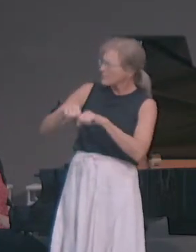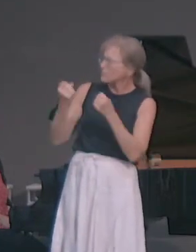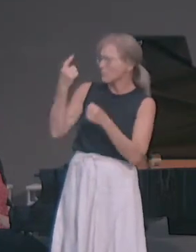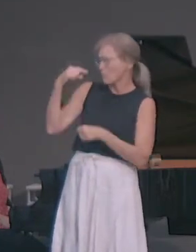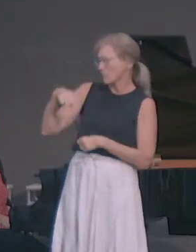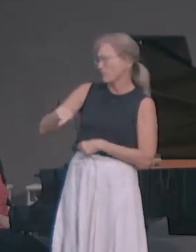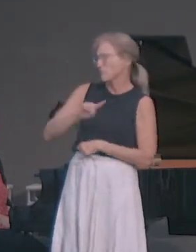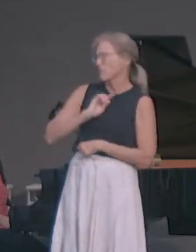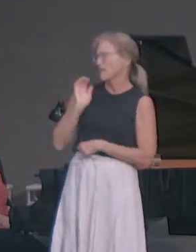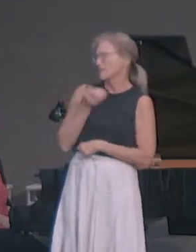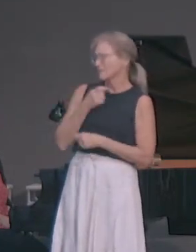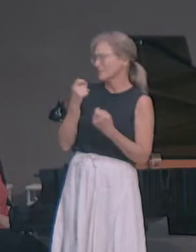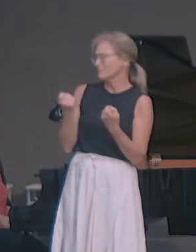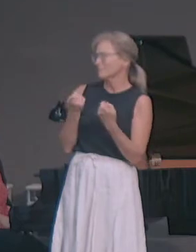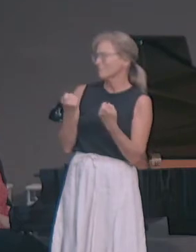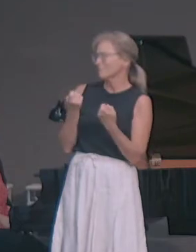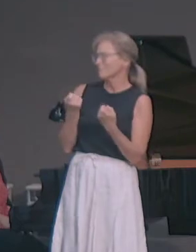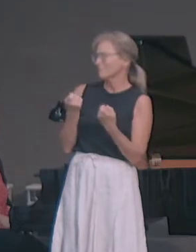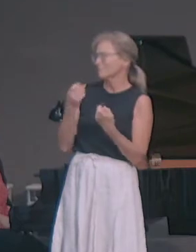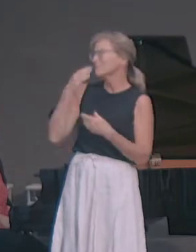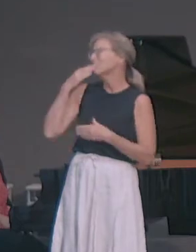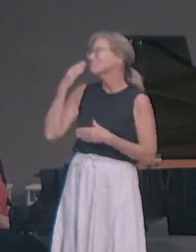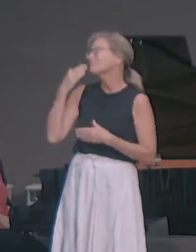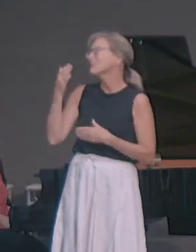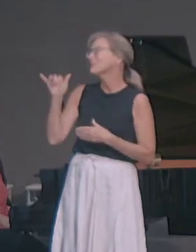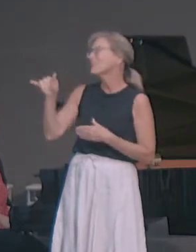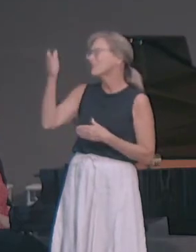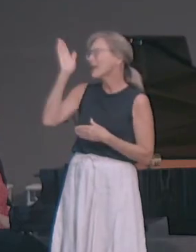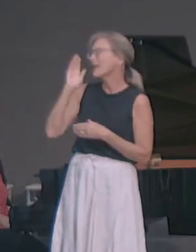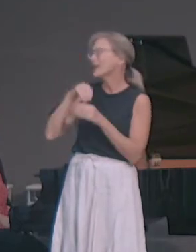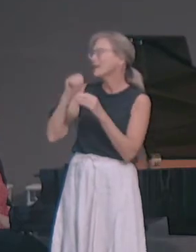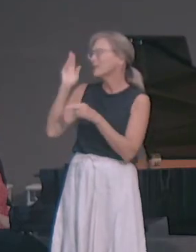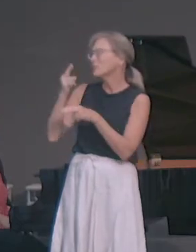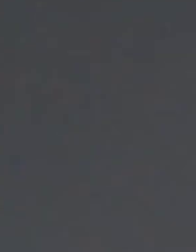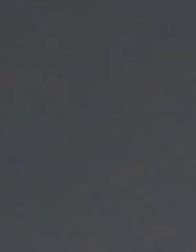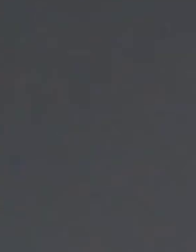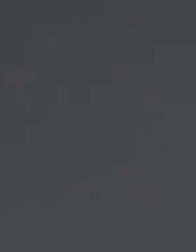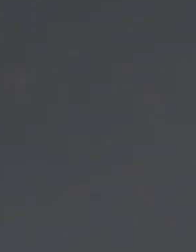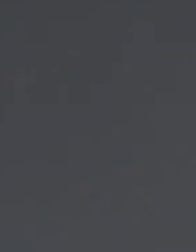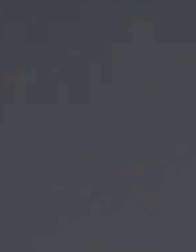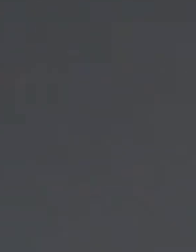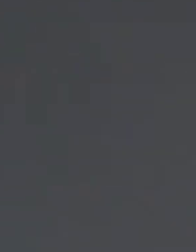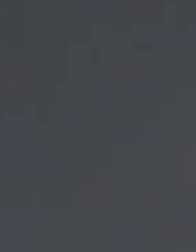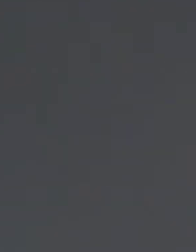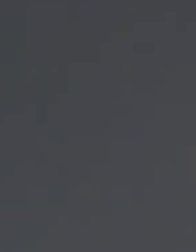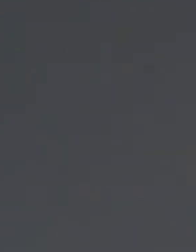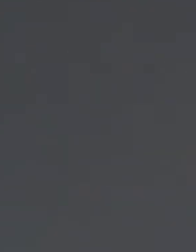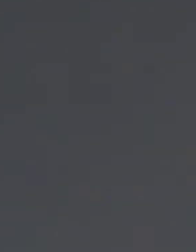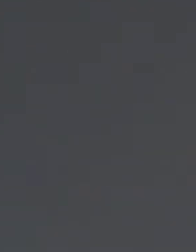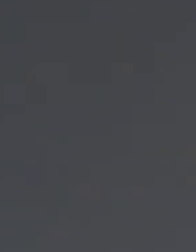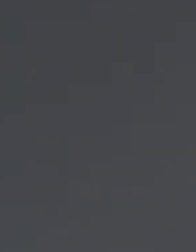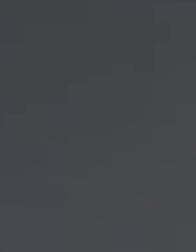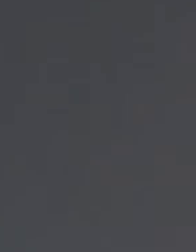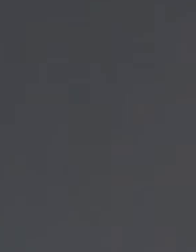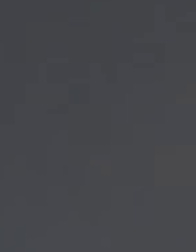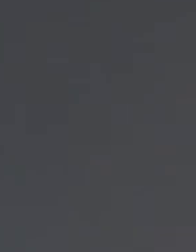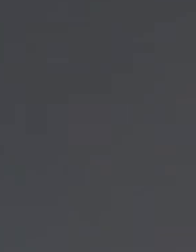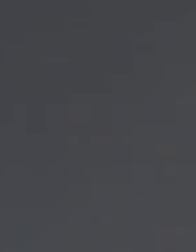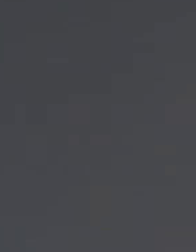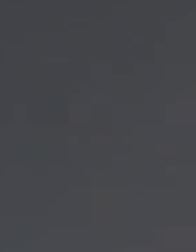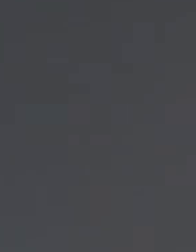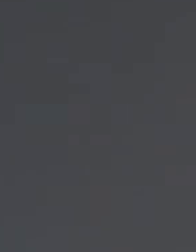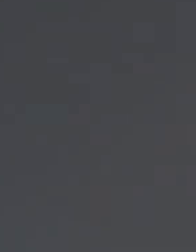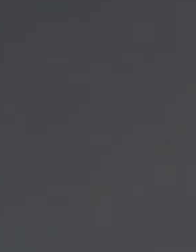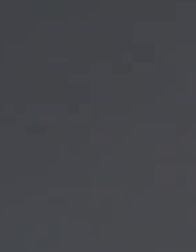for our sins. Just thank you for that, God. It's in your name. Amen. Let's eat together.